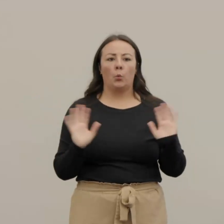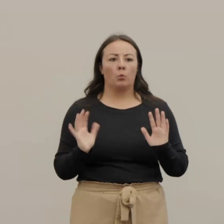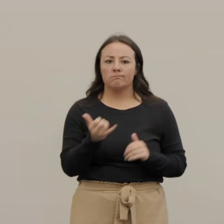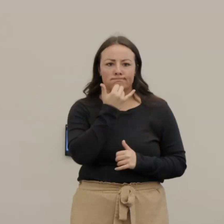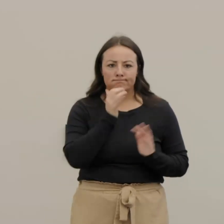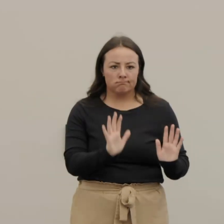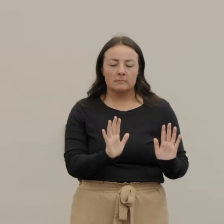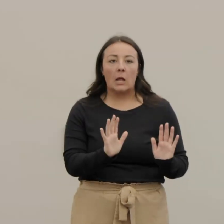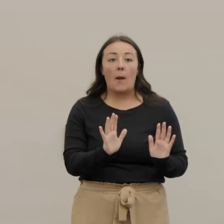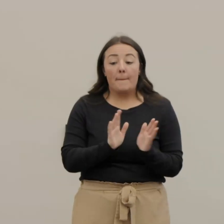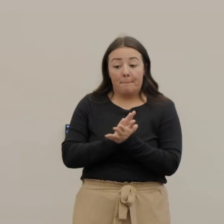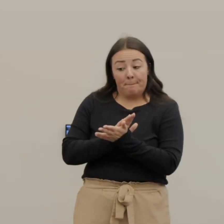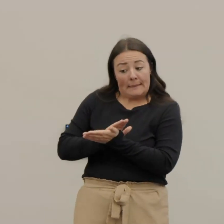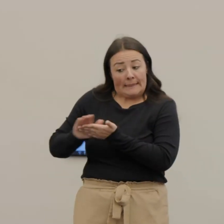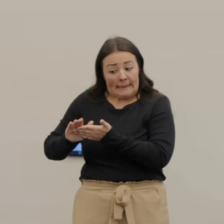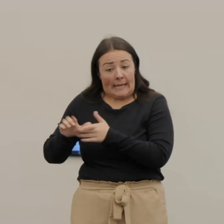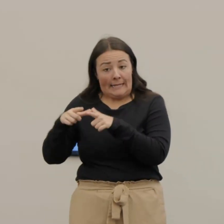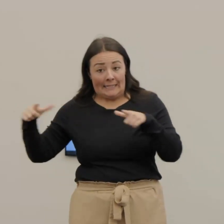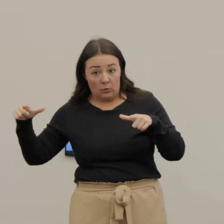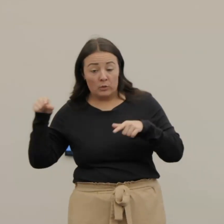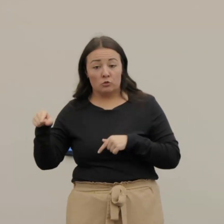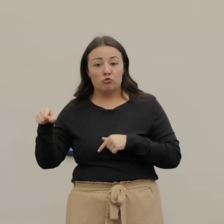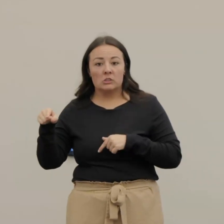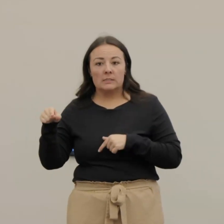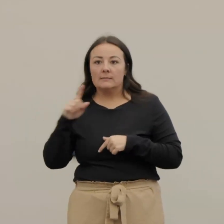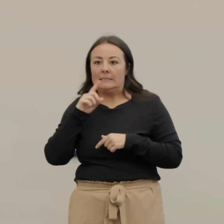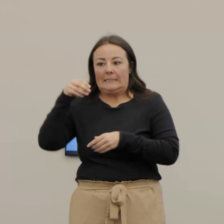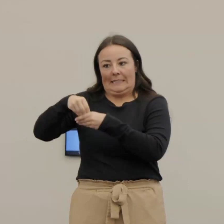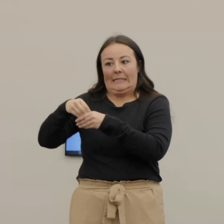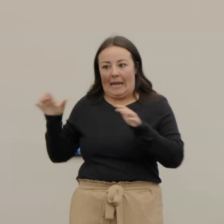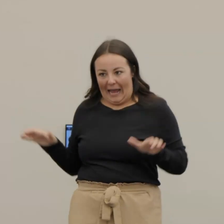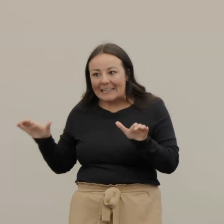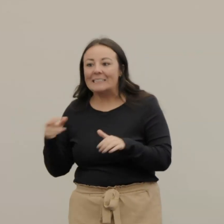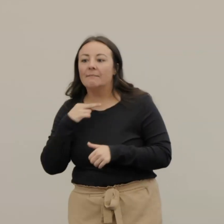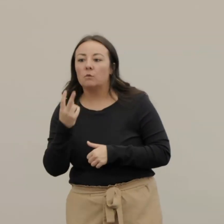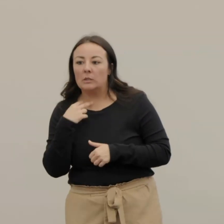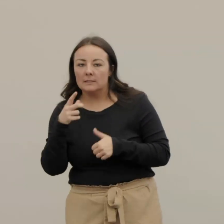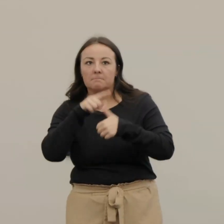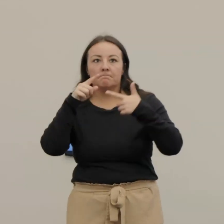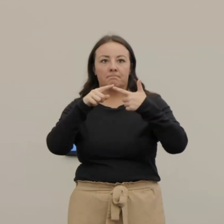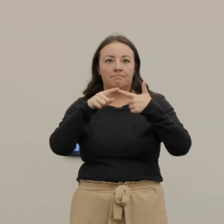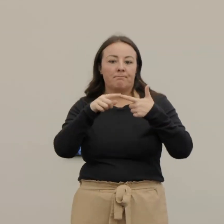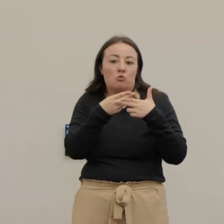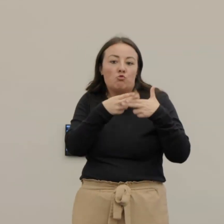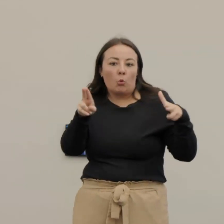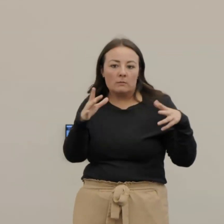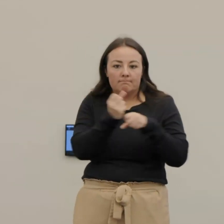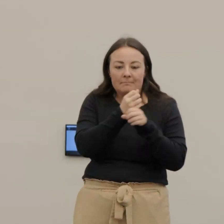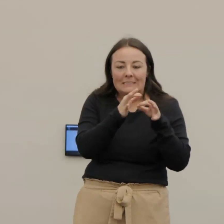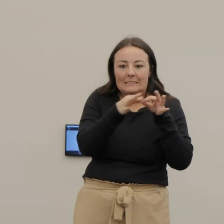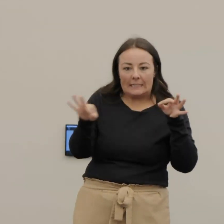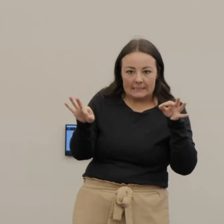Plain language is in the active voice, it's short sentences, personal